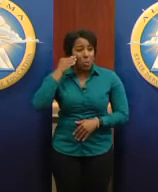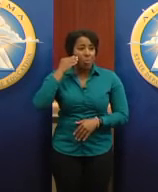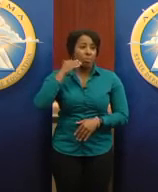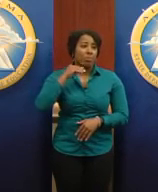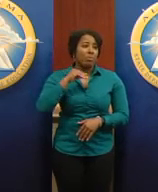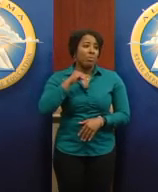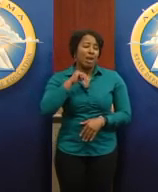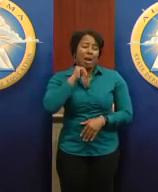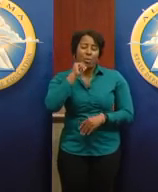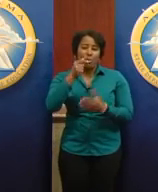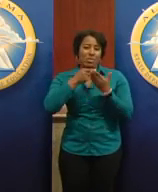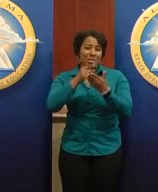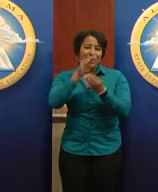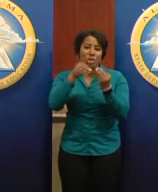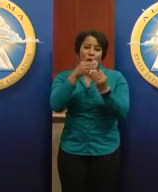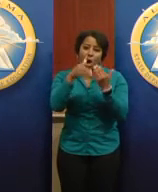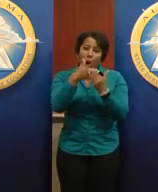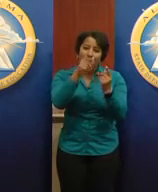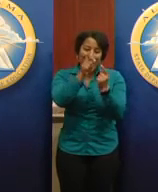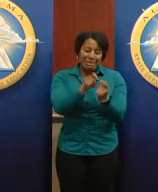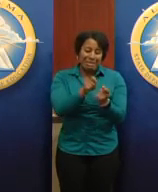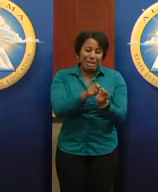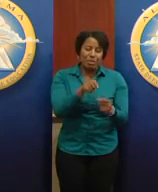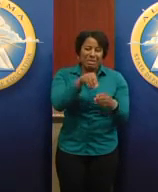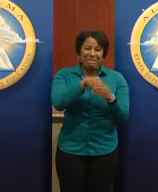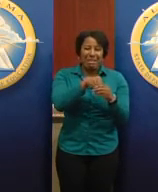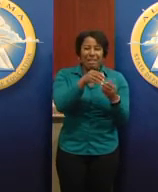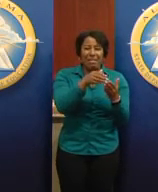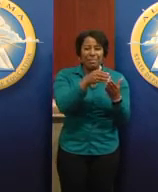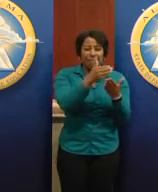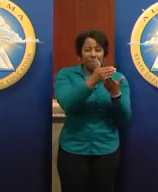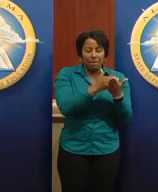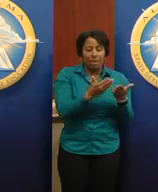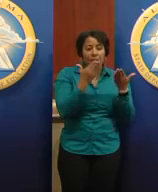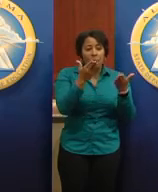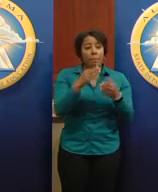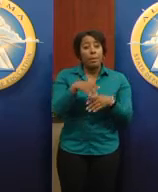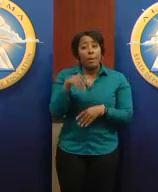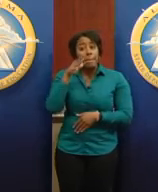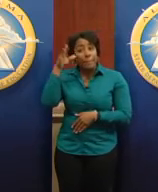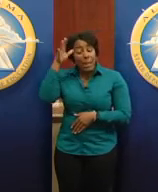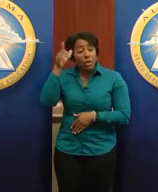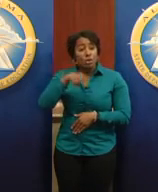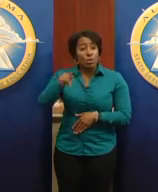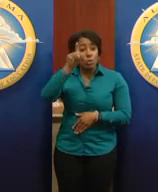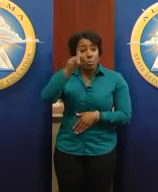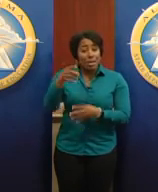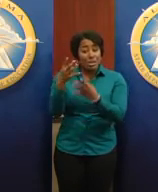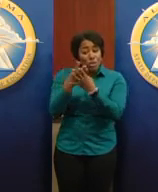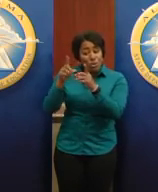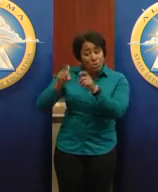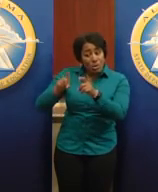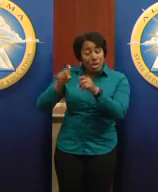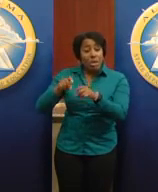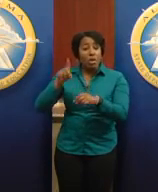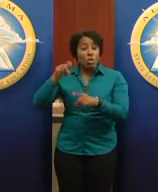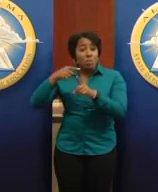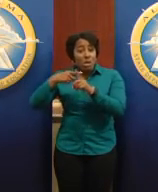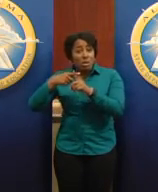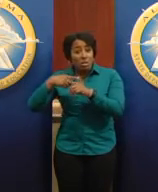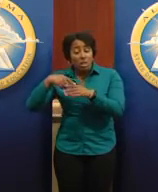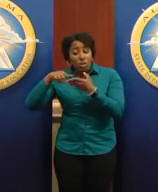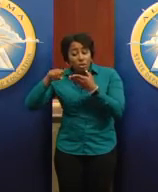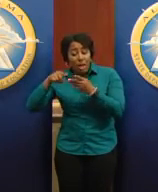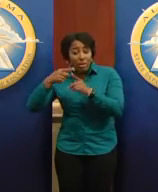but it's in the documents, in the guide. We need parents to screen their children. We need parents to check temperatures. We need parents to check for symptoms